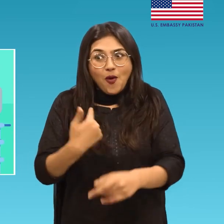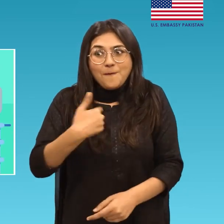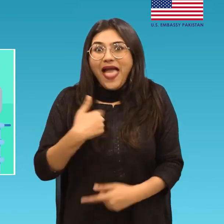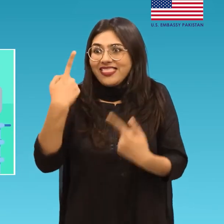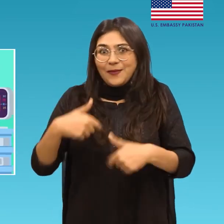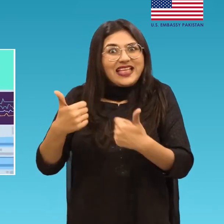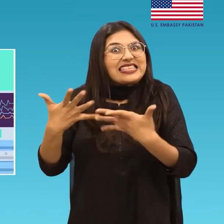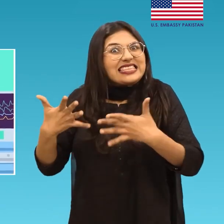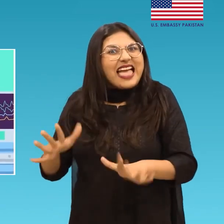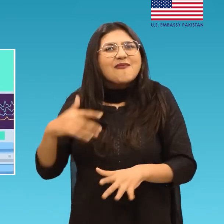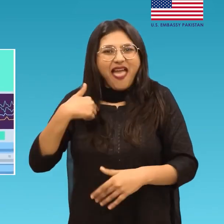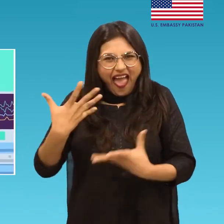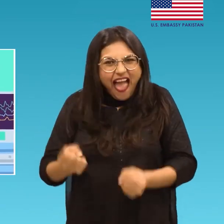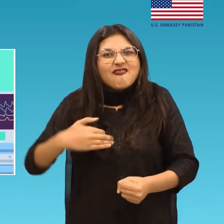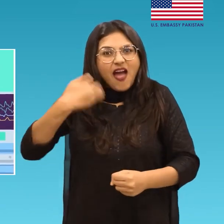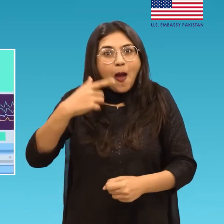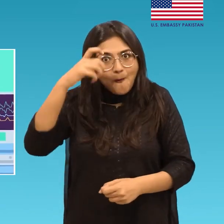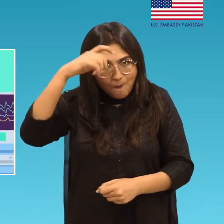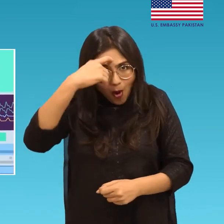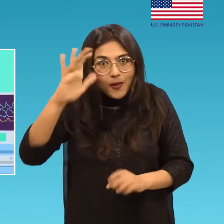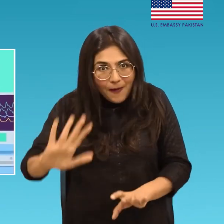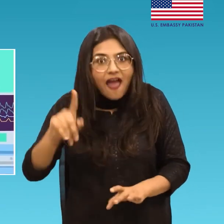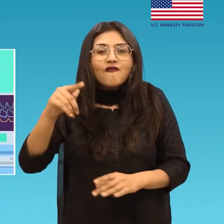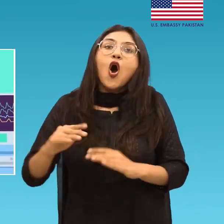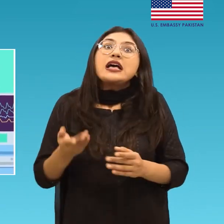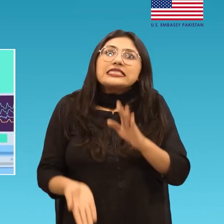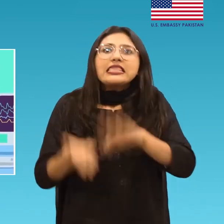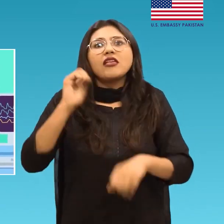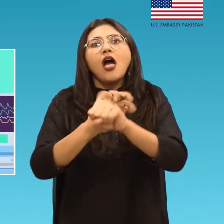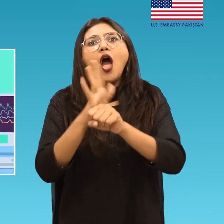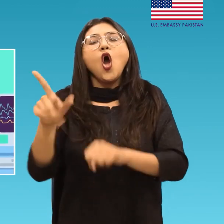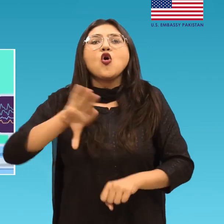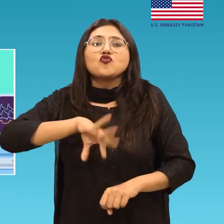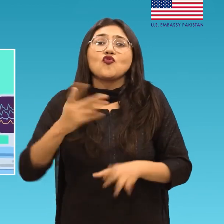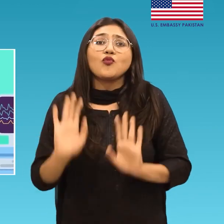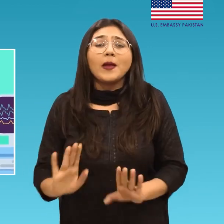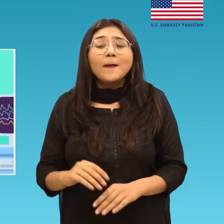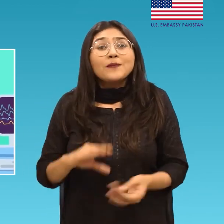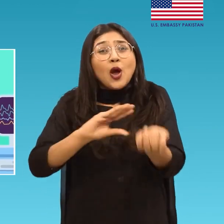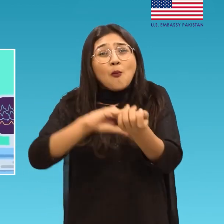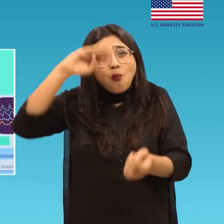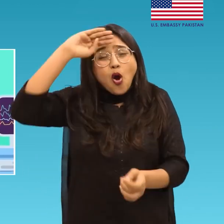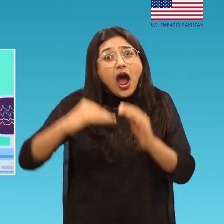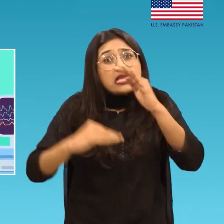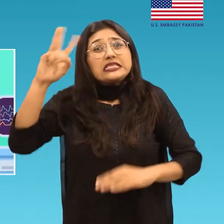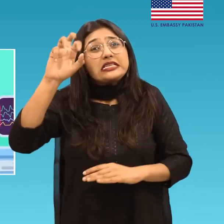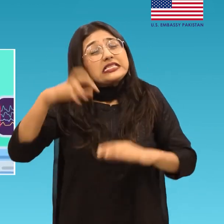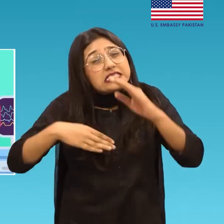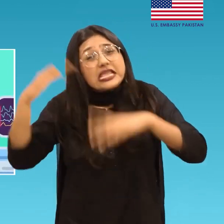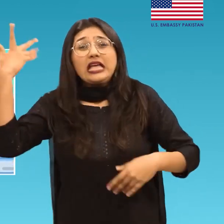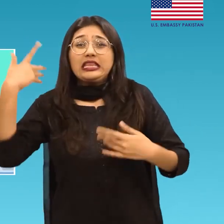conditions severe shortness of breath becomes more frequent temperature reading goes well above 38 degrees in one of the